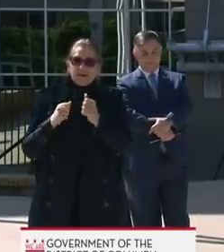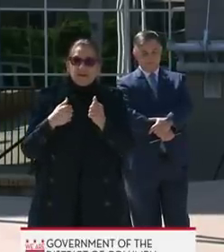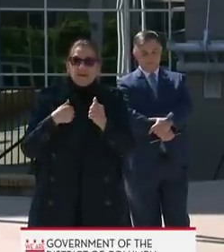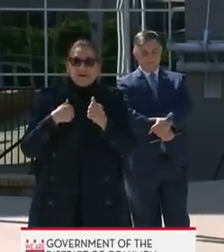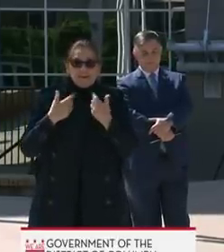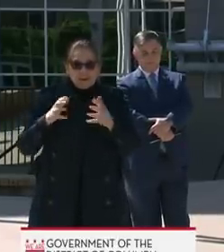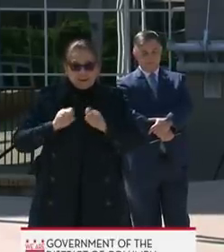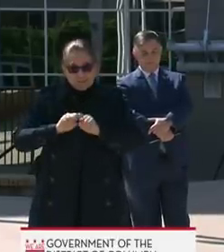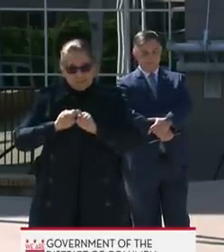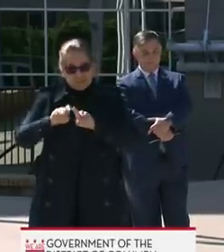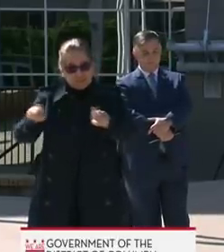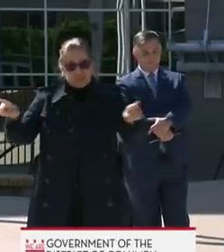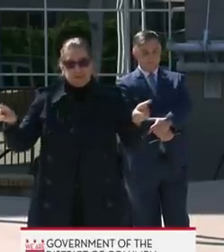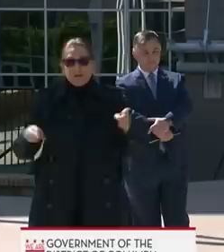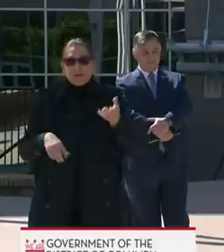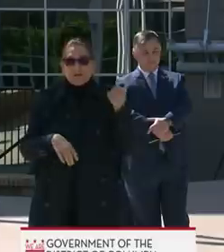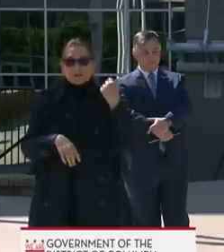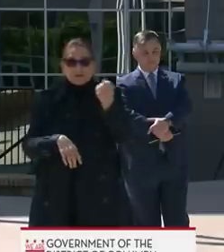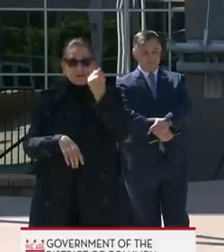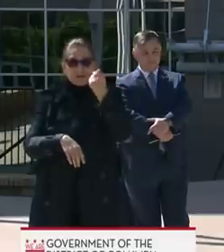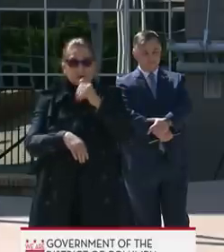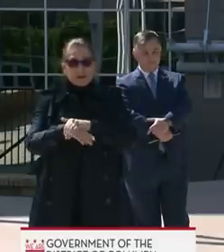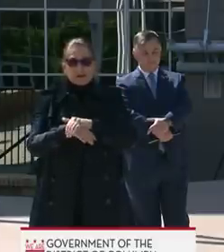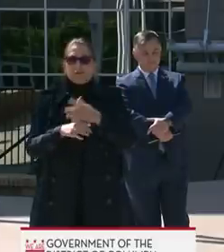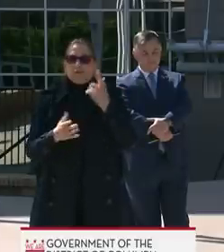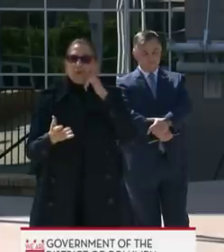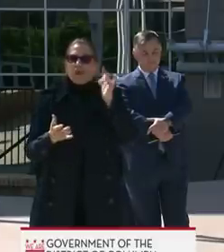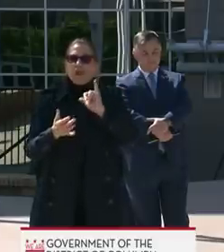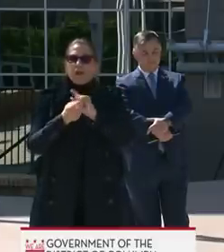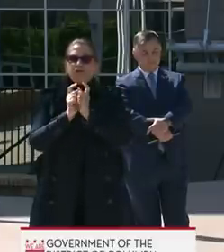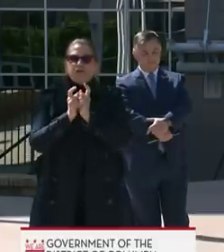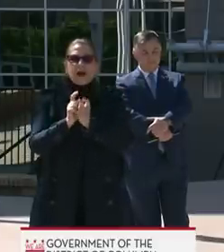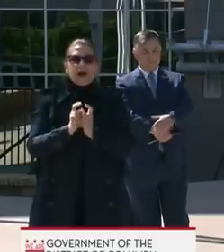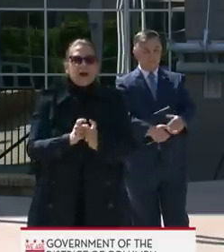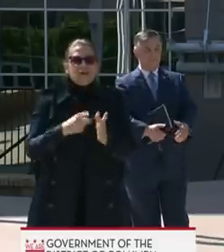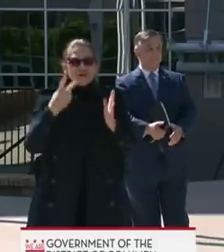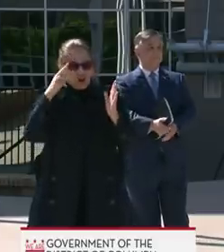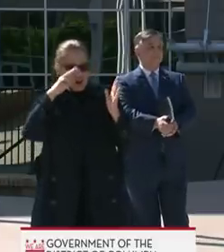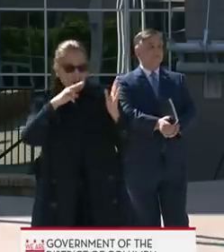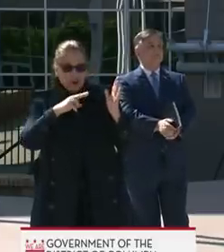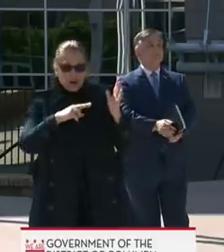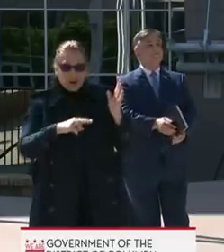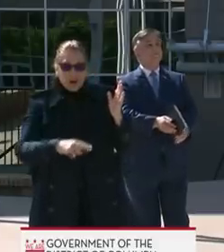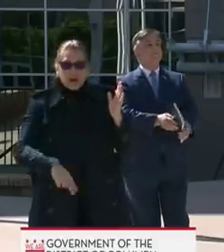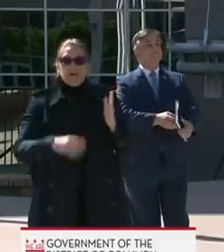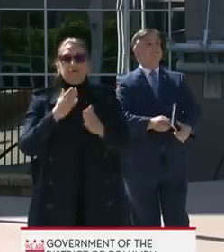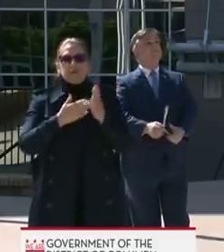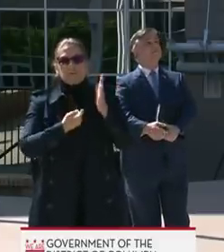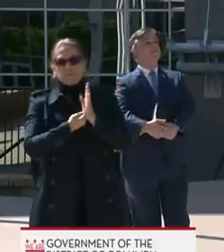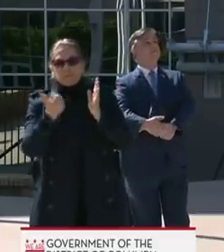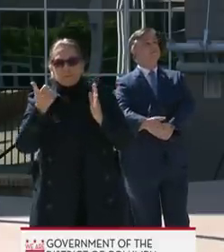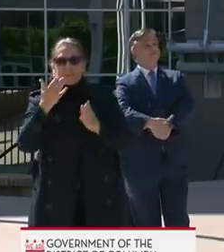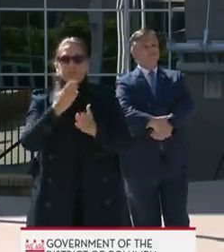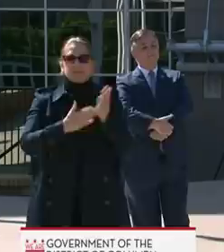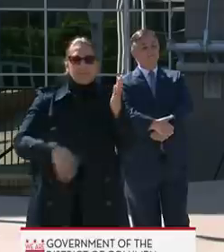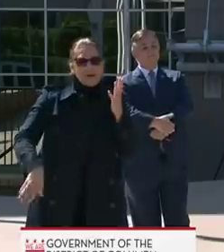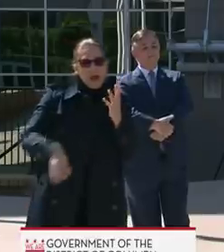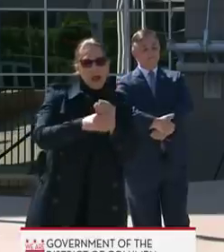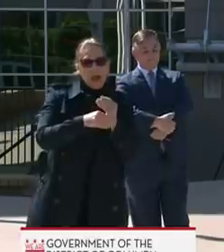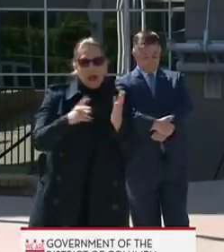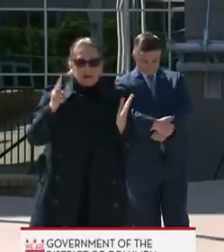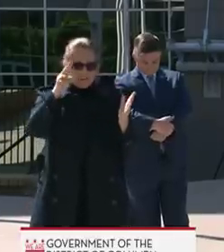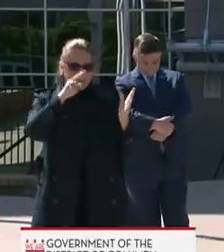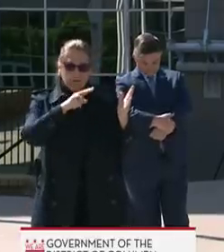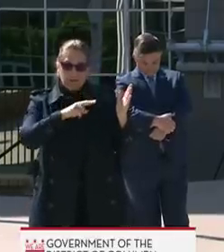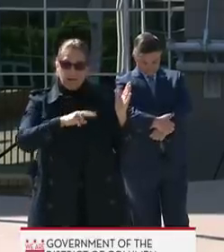broad changes that were made, a couple of additions, and as I said, some sections that were removed. We are still going through the editing process